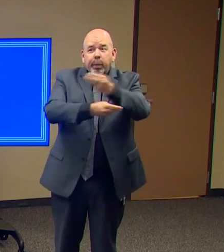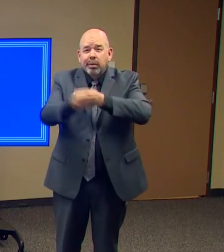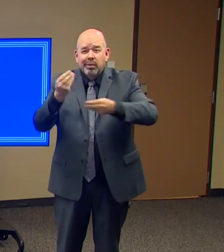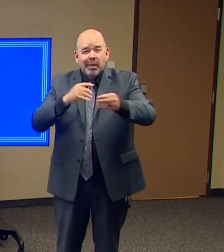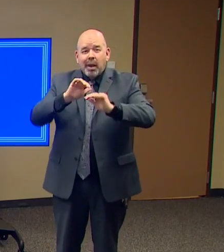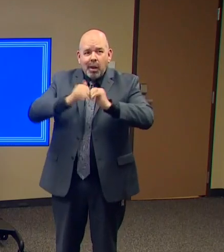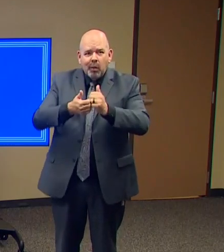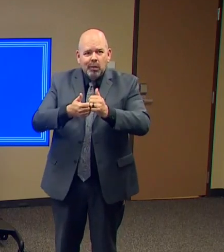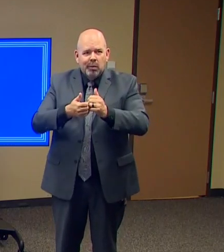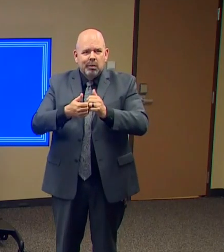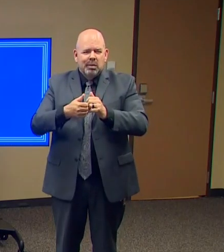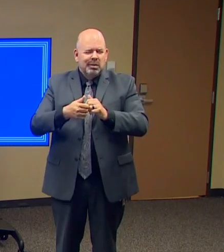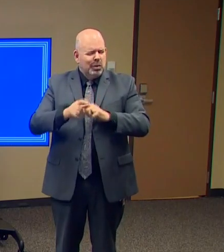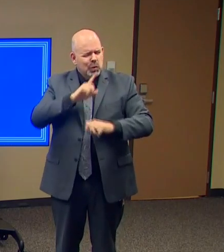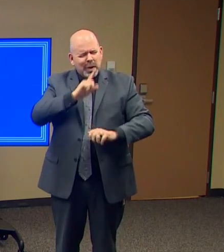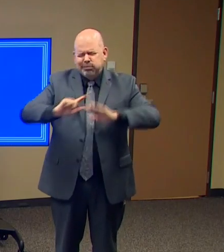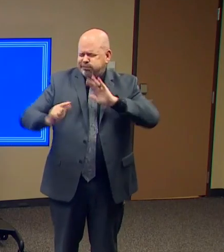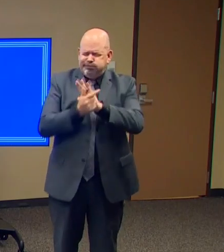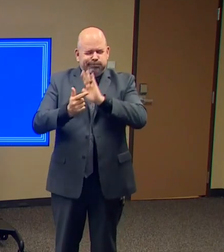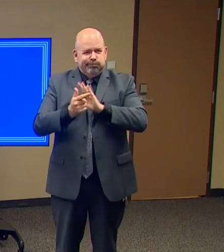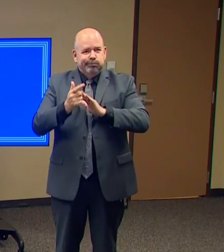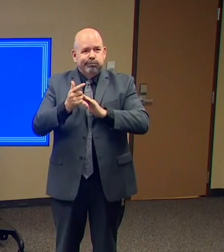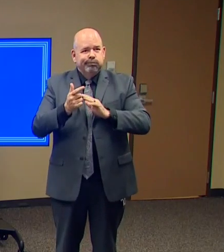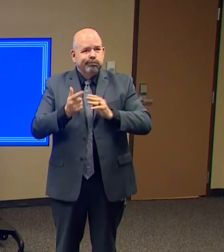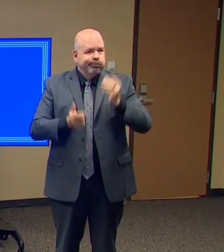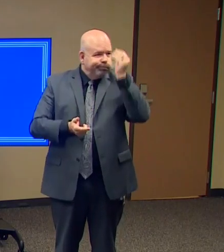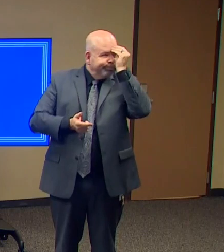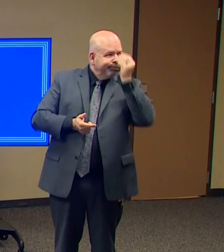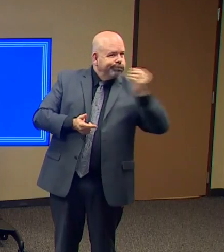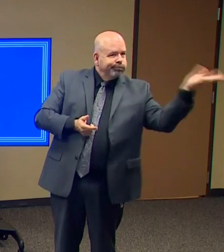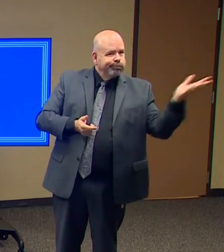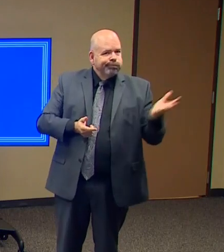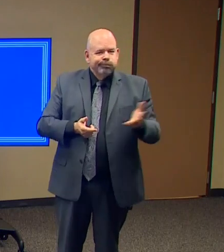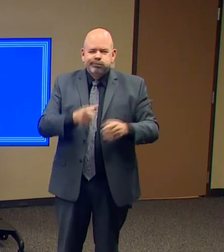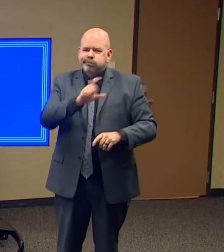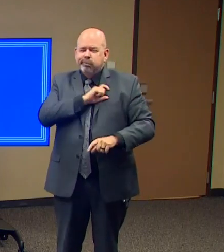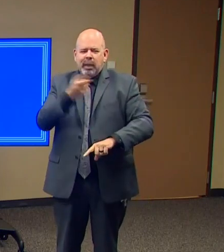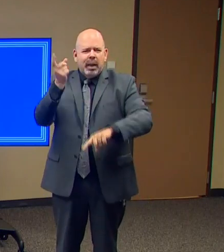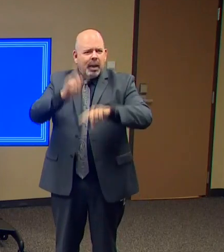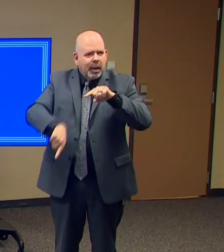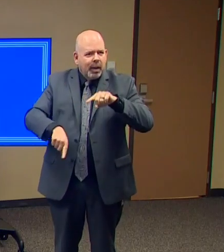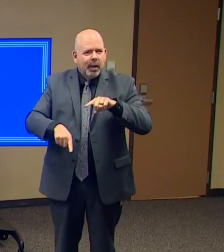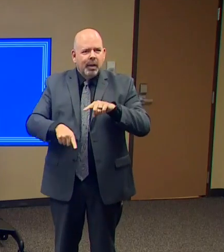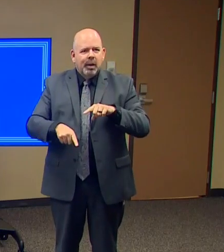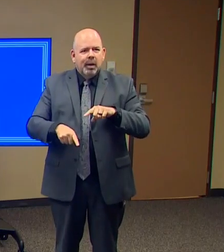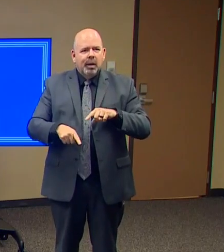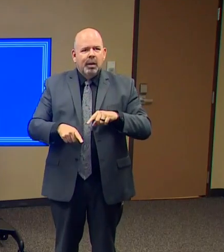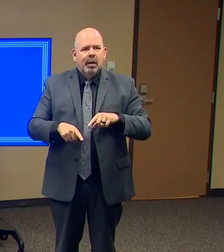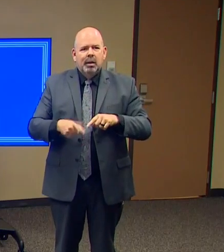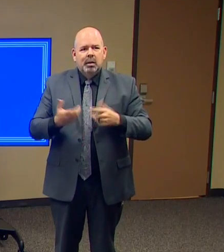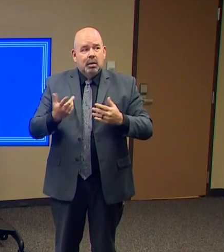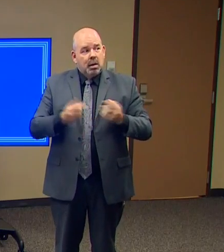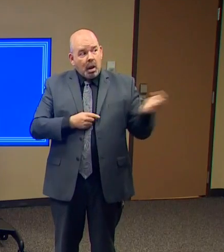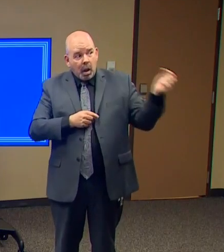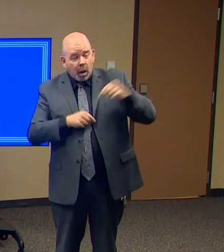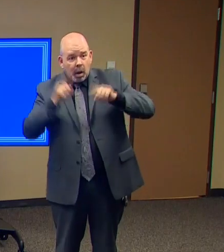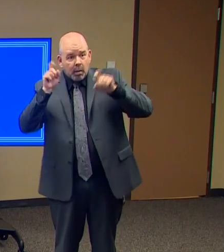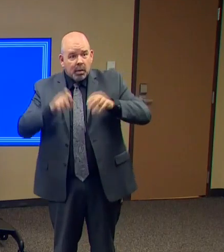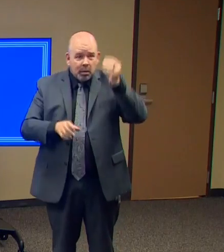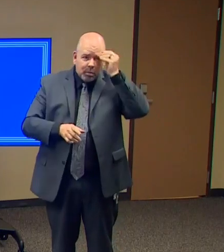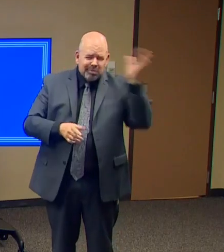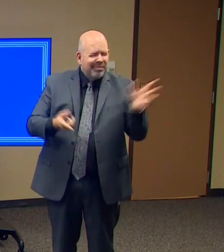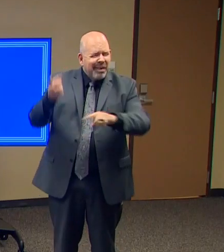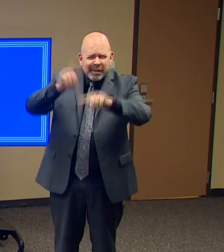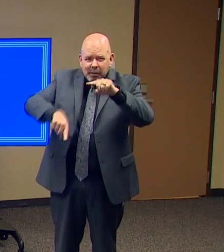the doctors to, release that you got a test. Look, if you don't want to say you were at a protest, Just say you were at a mass